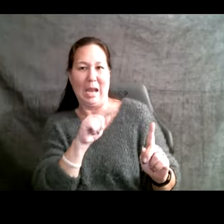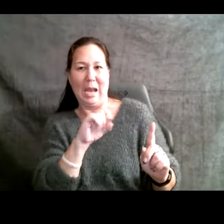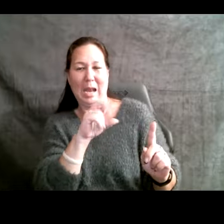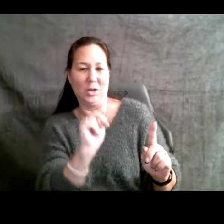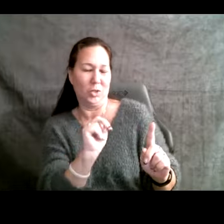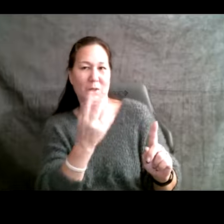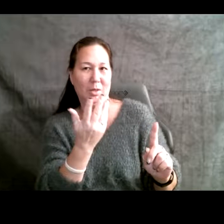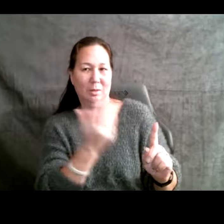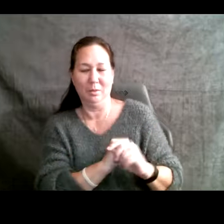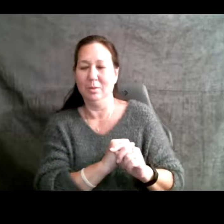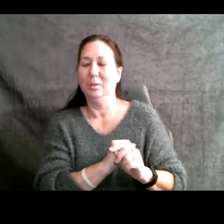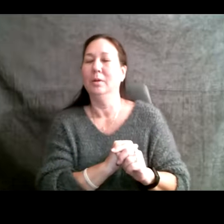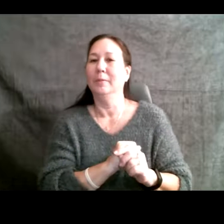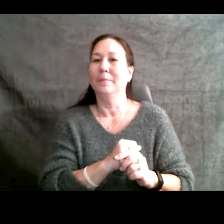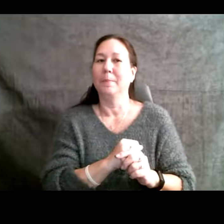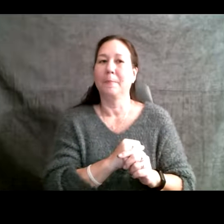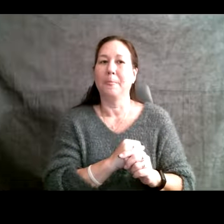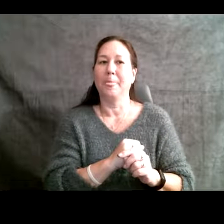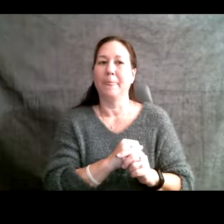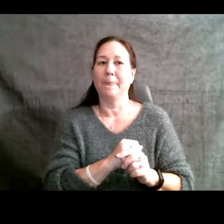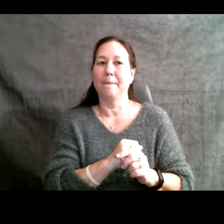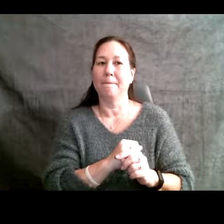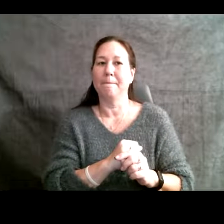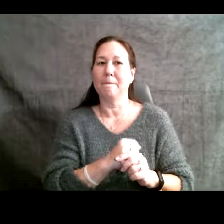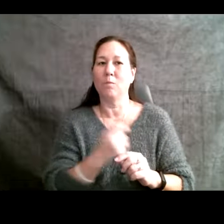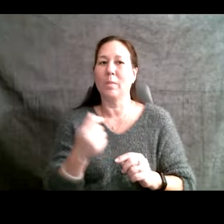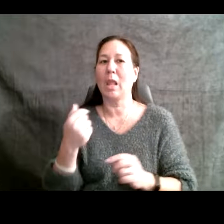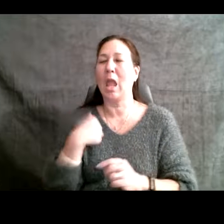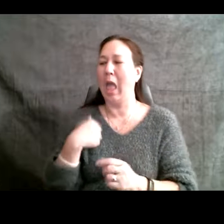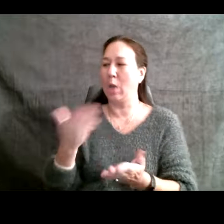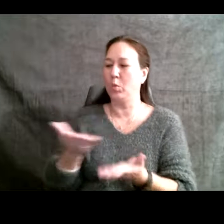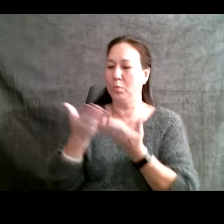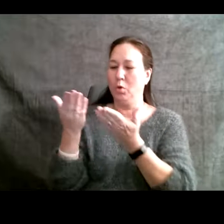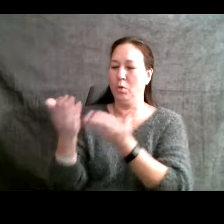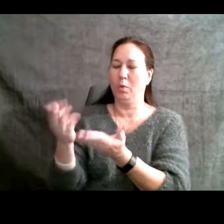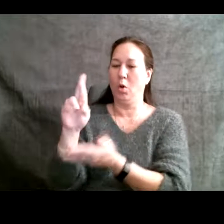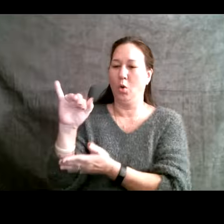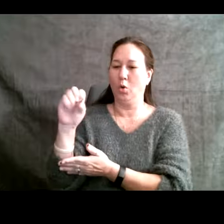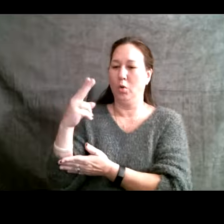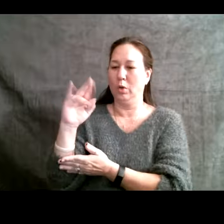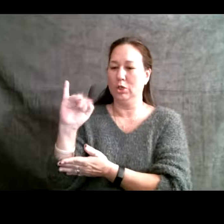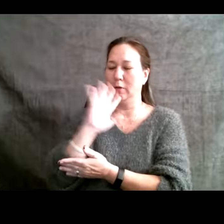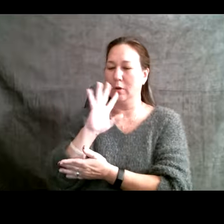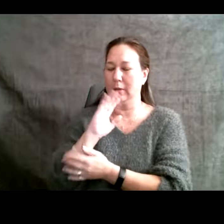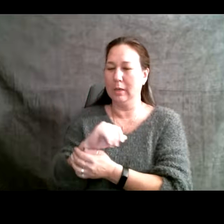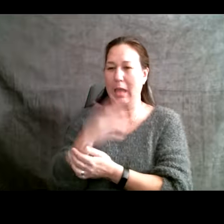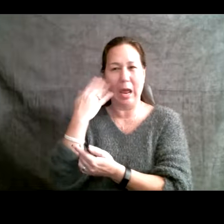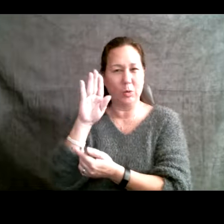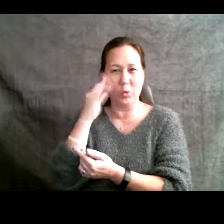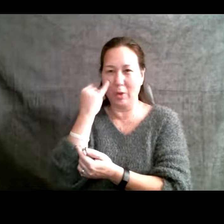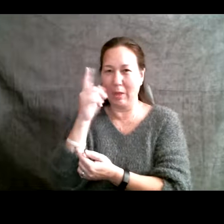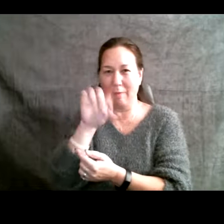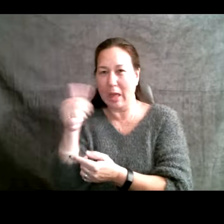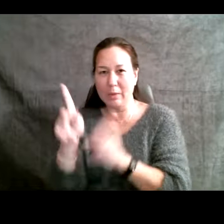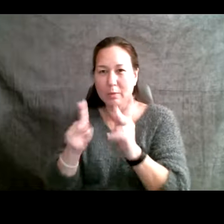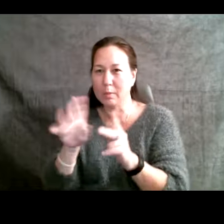I mean, I would propose something here that I don't know if other folks would agree with, but I think